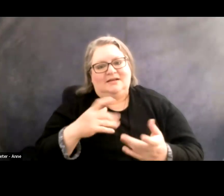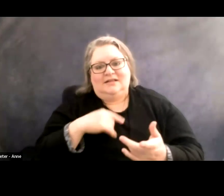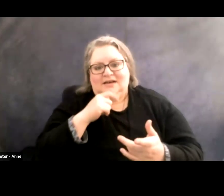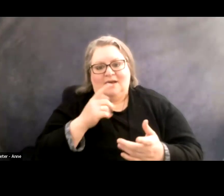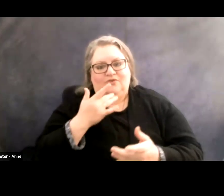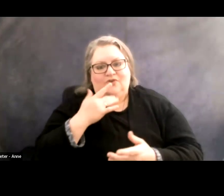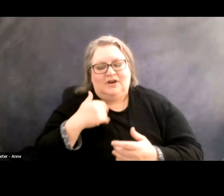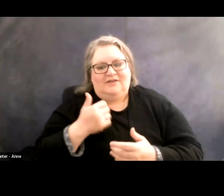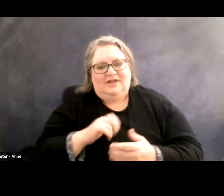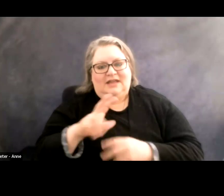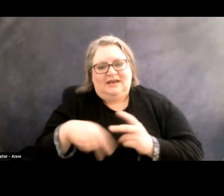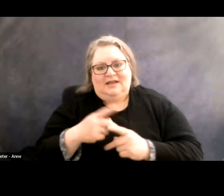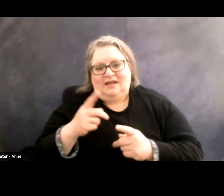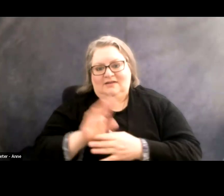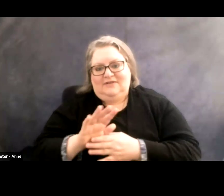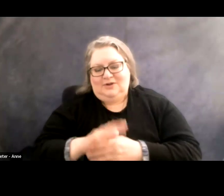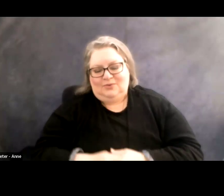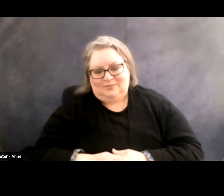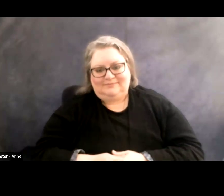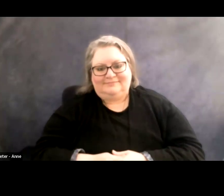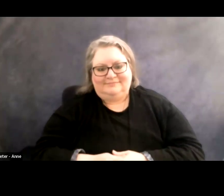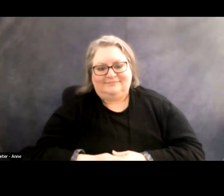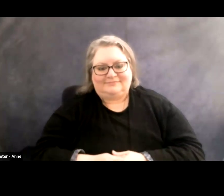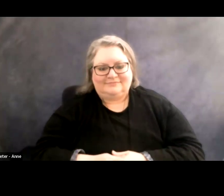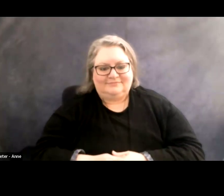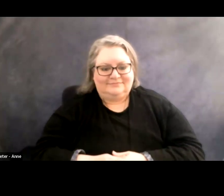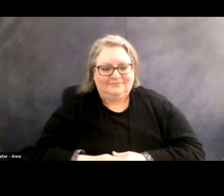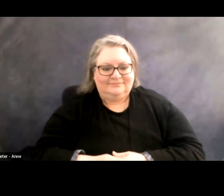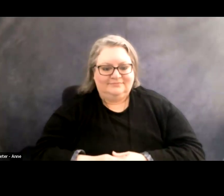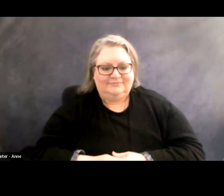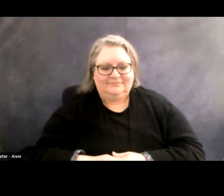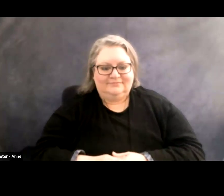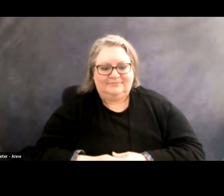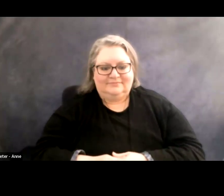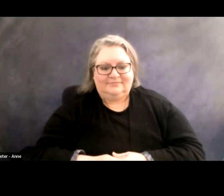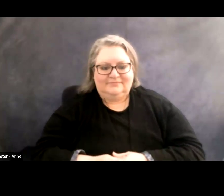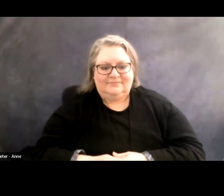and not preferred to have any type of video.